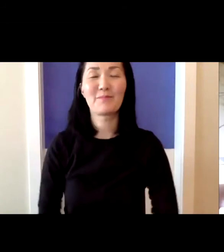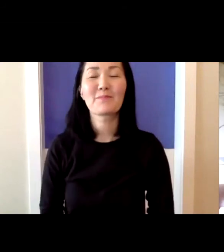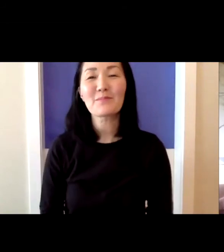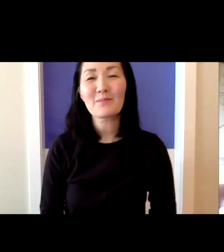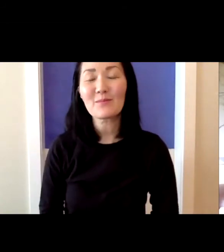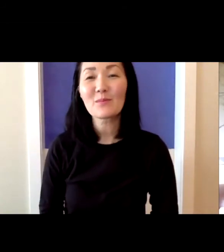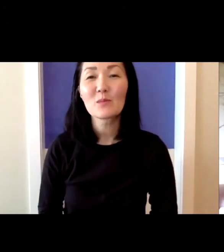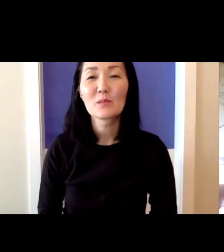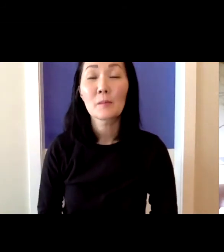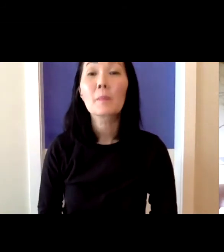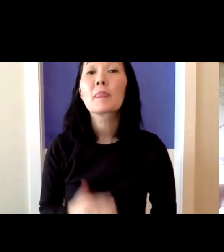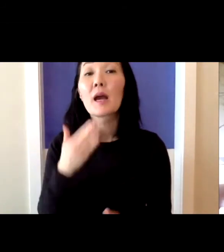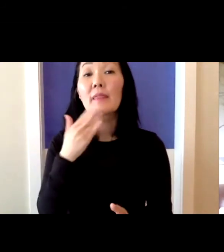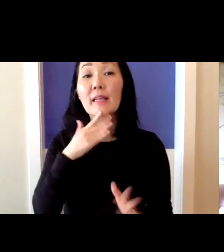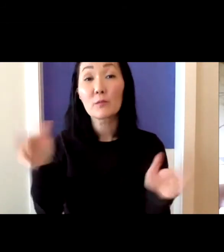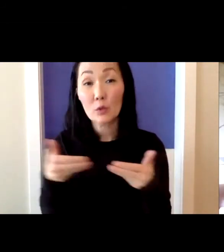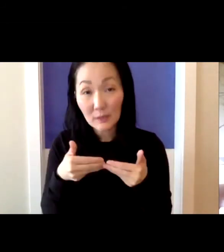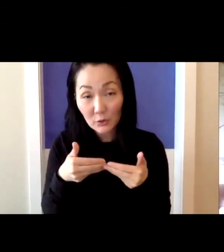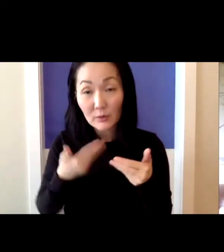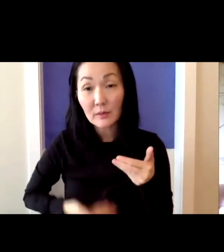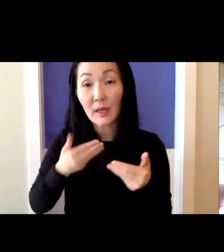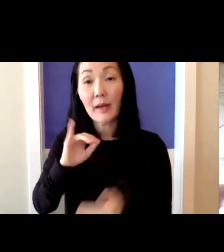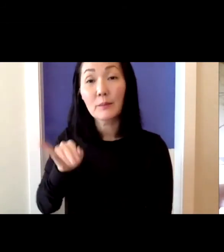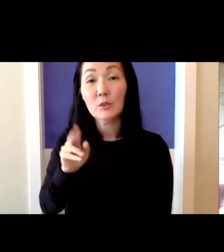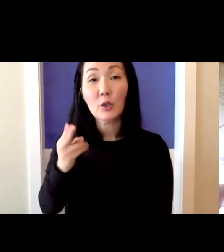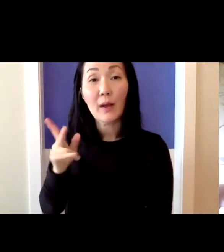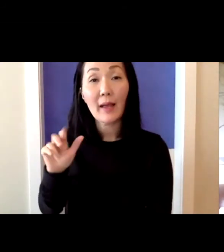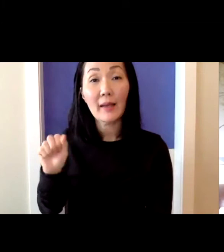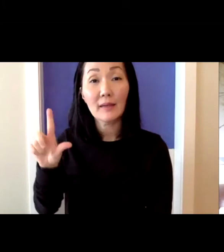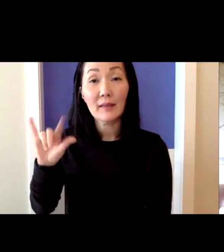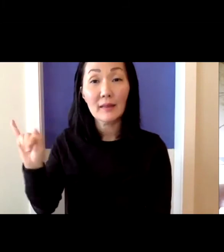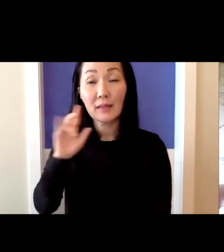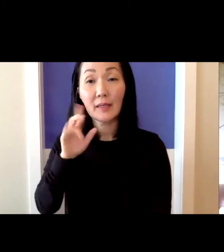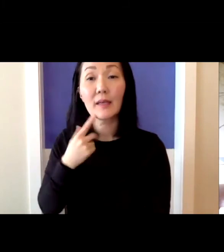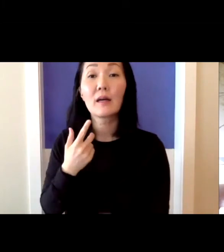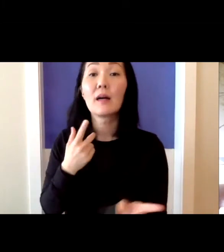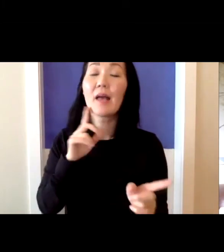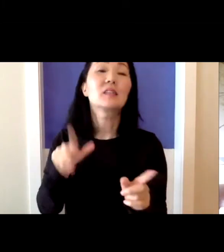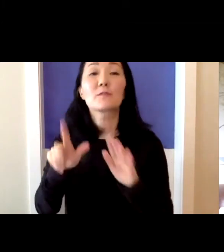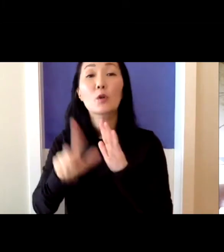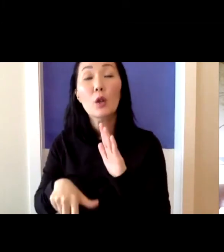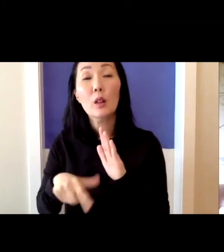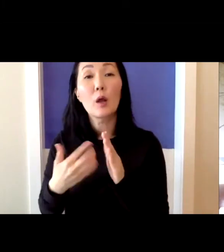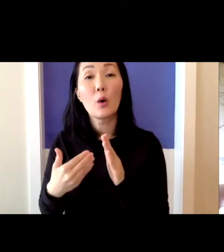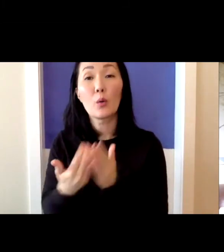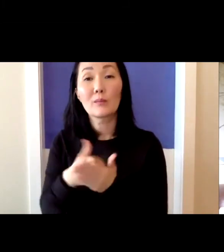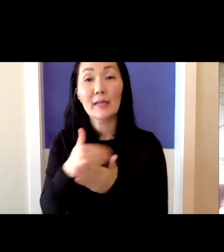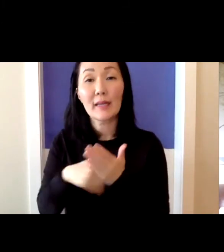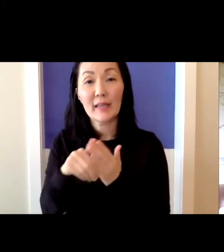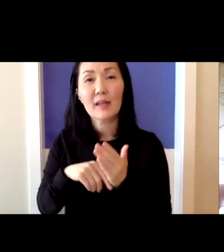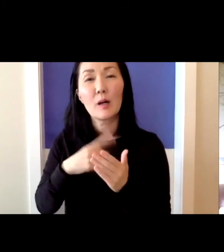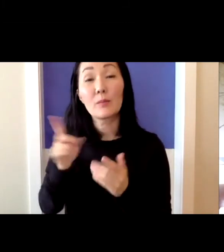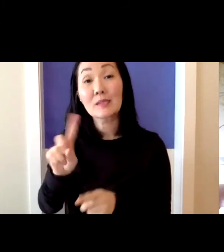thank you for that introduction, Veronica. I am Johanna Lee. I manage Ember's Eastside Works, a low barrier income generation hub located in Vancouver's downtown